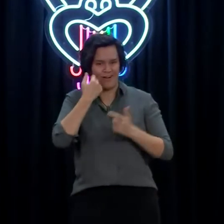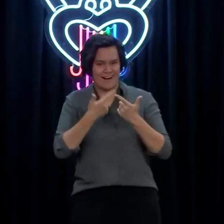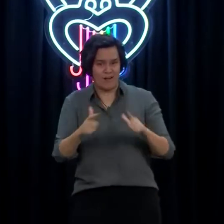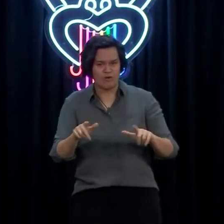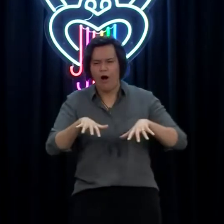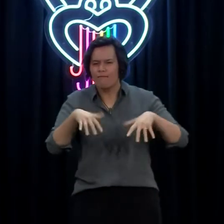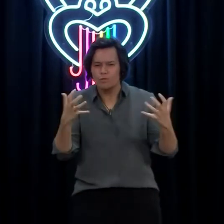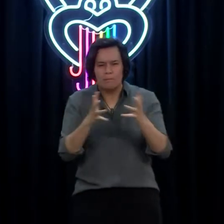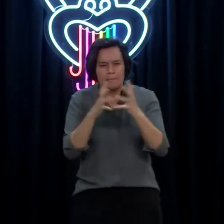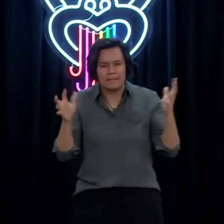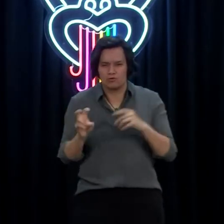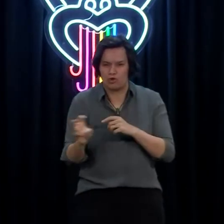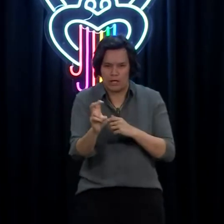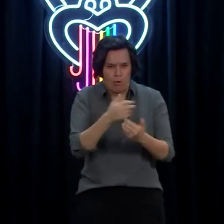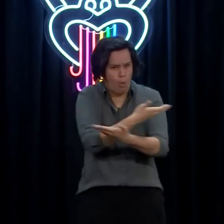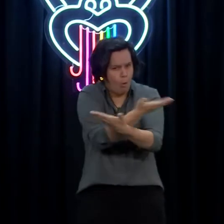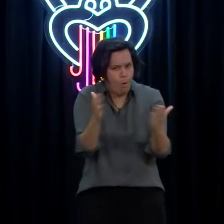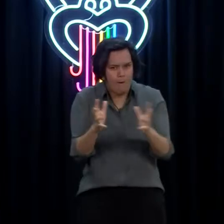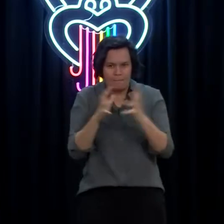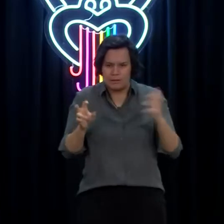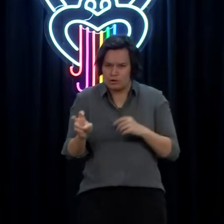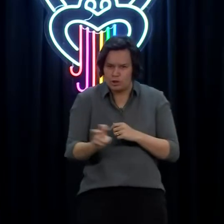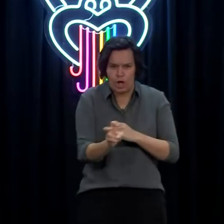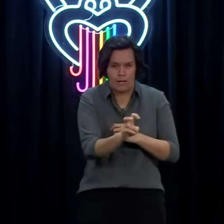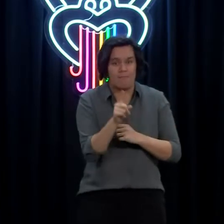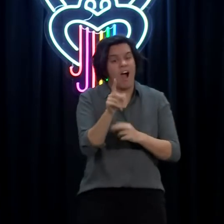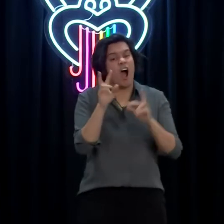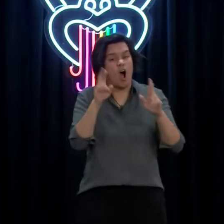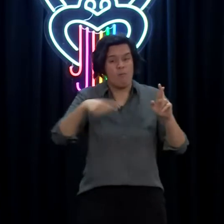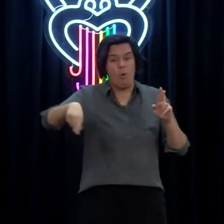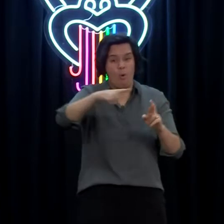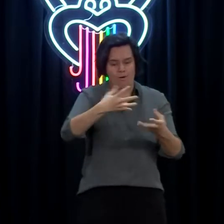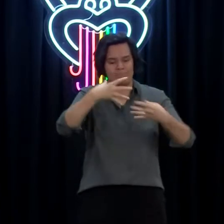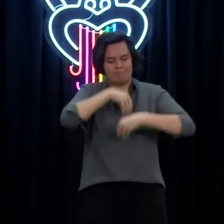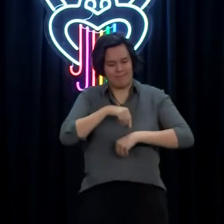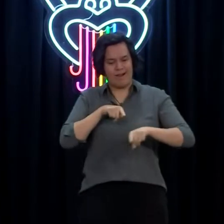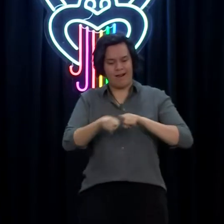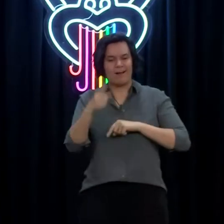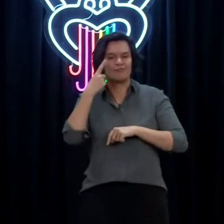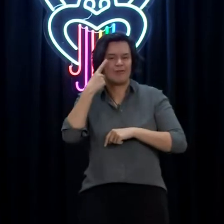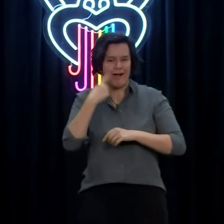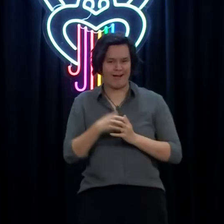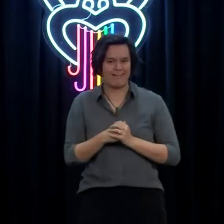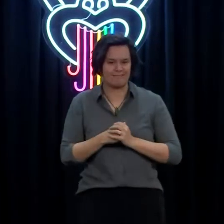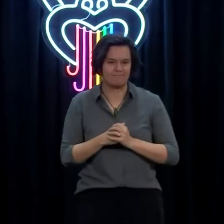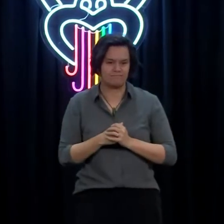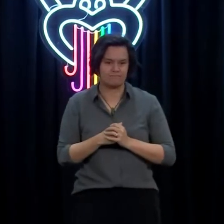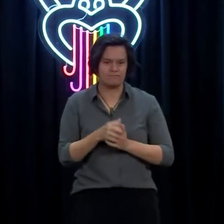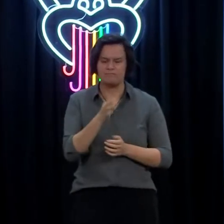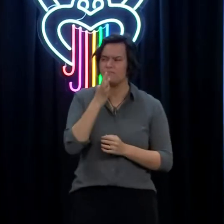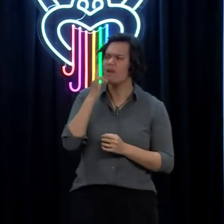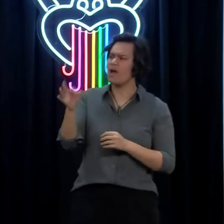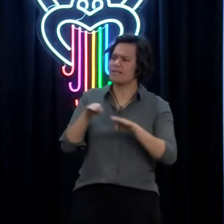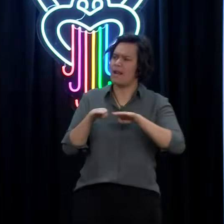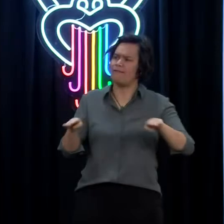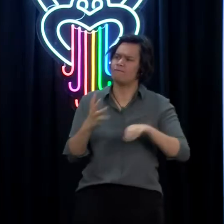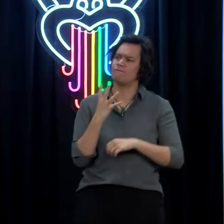for all of us, but I hope one that everybody appreciates the opportunity to take up. Finish with Jenna. When it comes to your alert level decision on